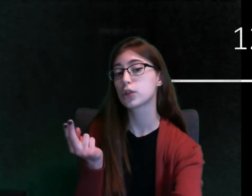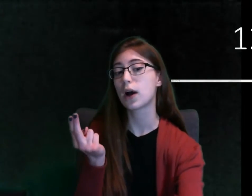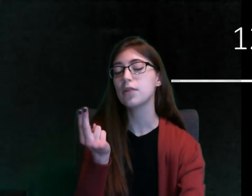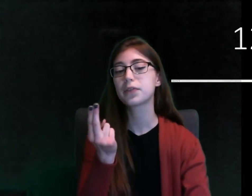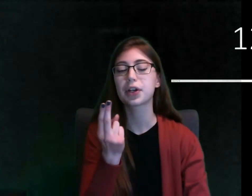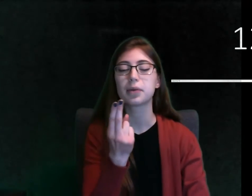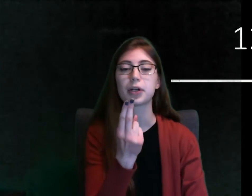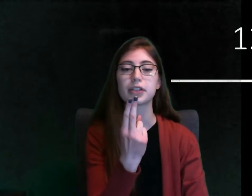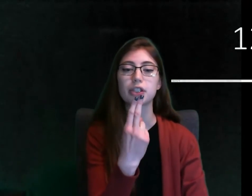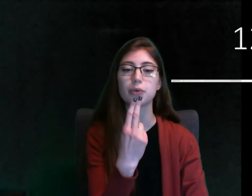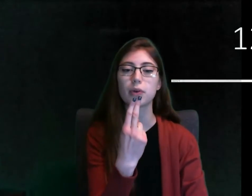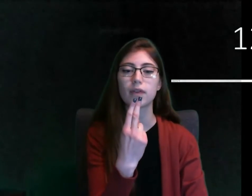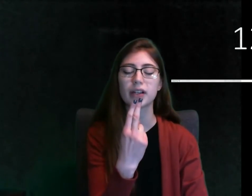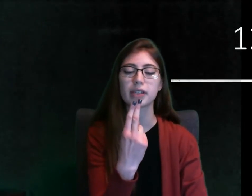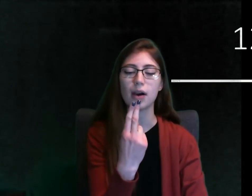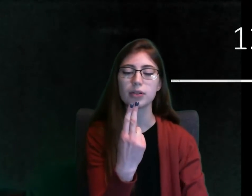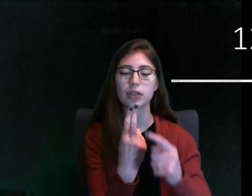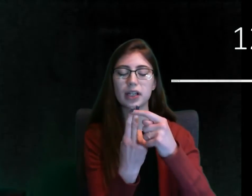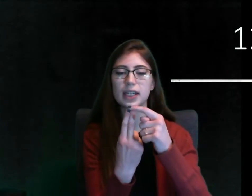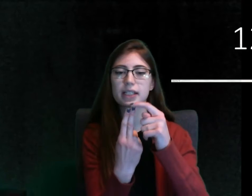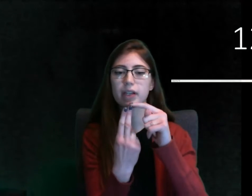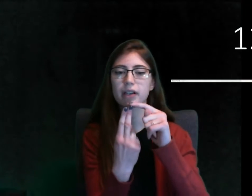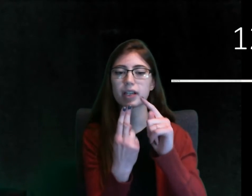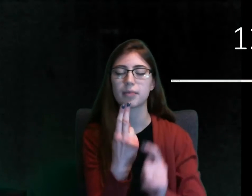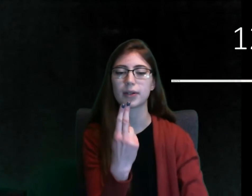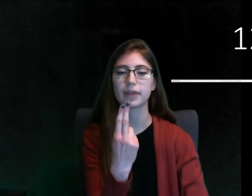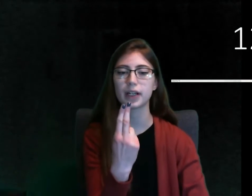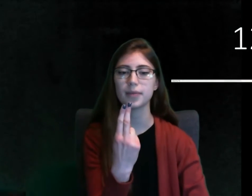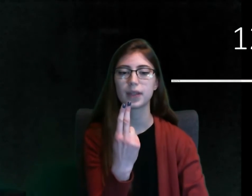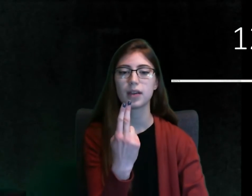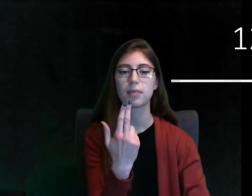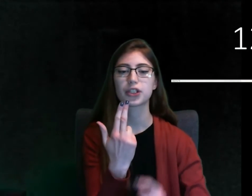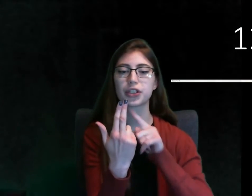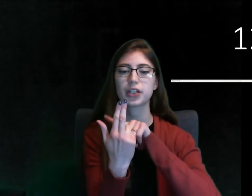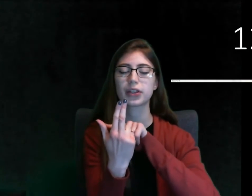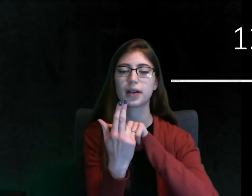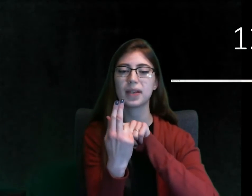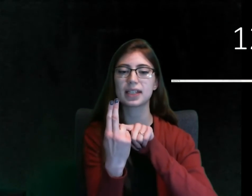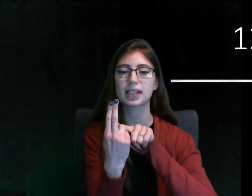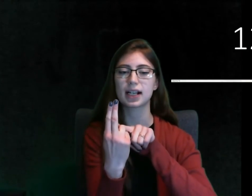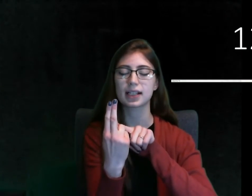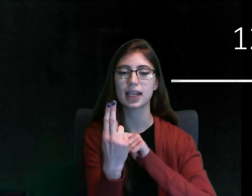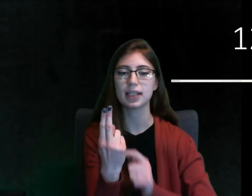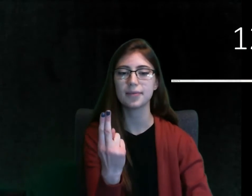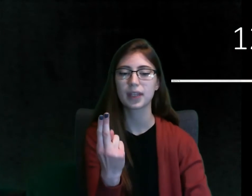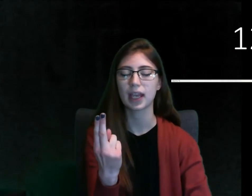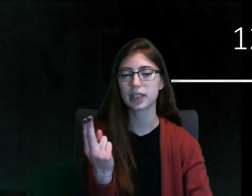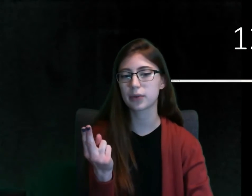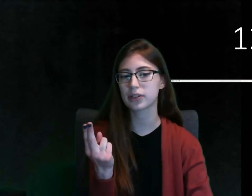12, you're going to put 2 fingers out, so your index finger and your middle finger. Make sure that your thumb is tucked in, and you are just